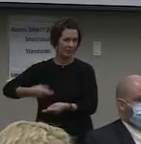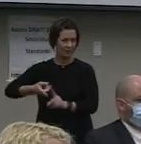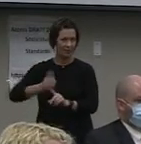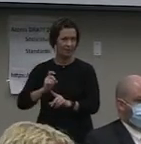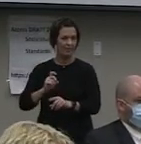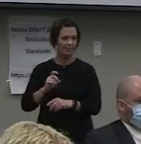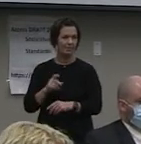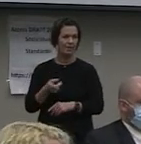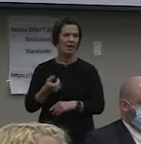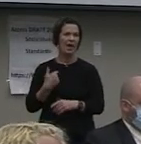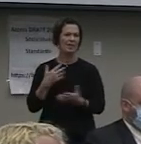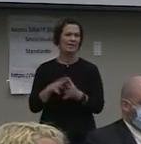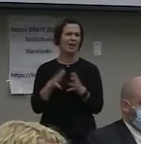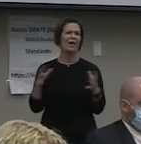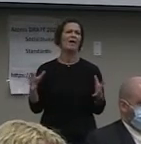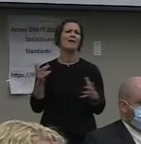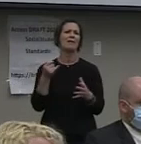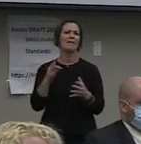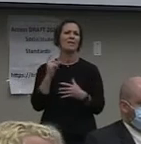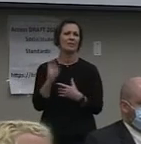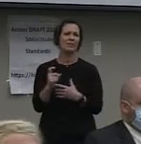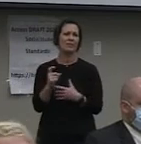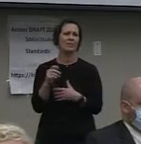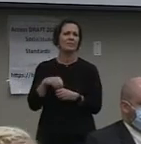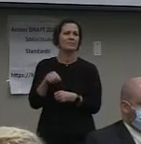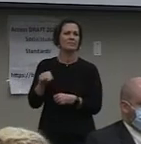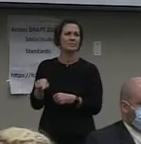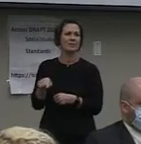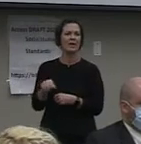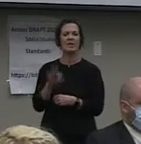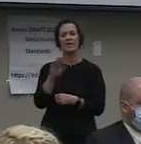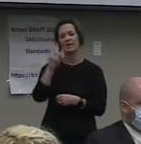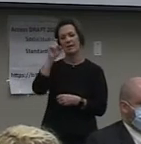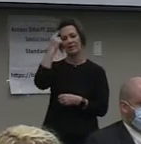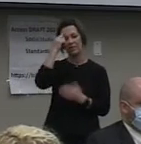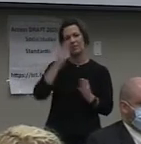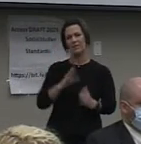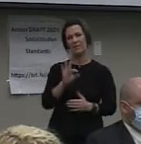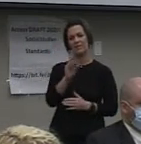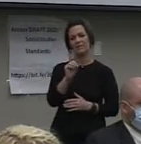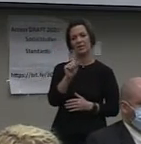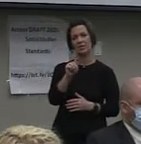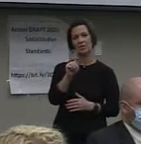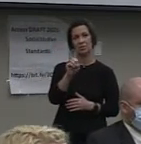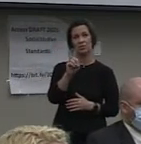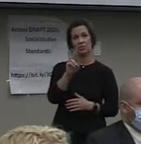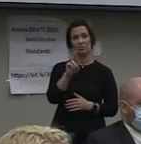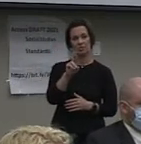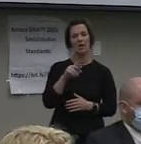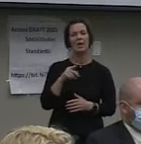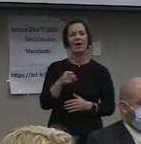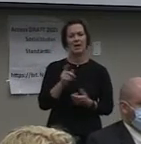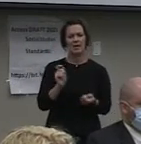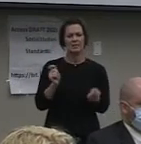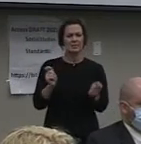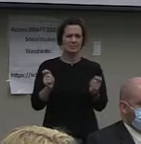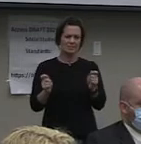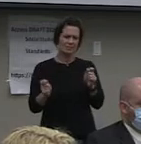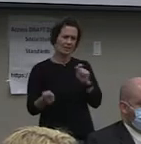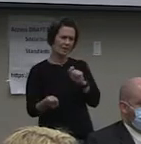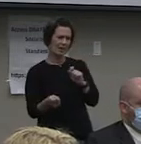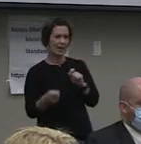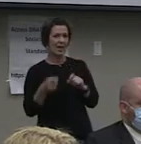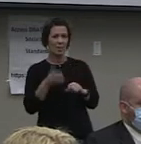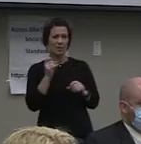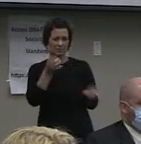corruption. Finally, it was Governor Murphy Foster and the legislature, which eradicated it, was so bad that the Congress had to pass